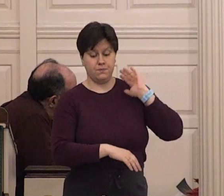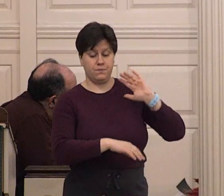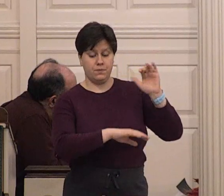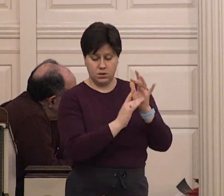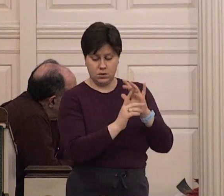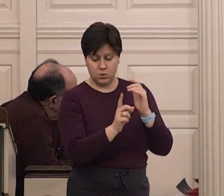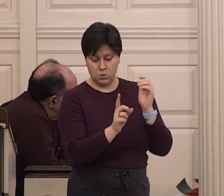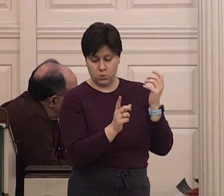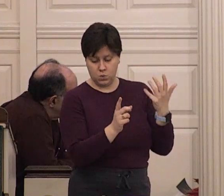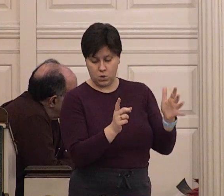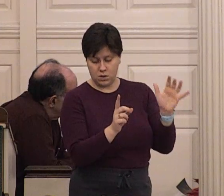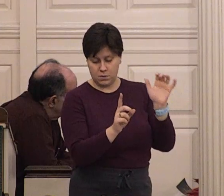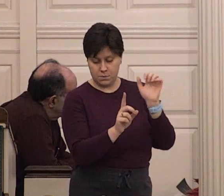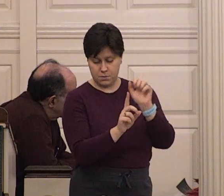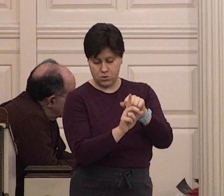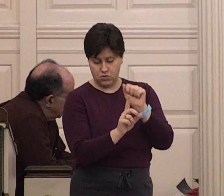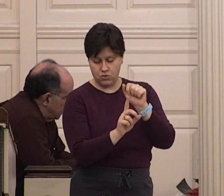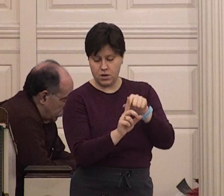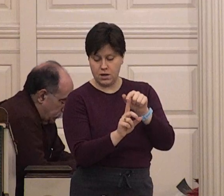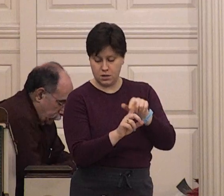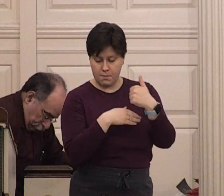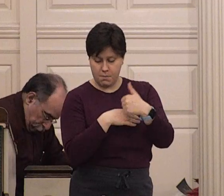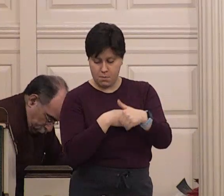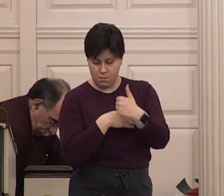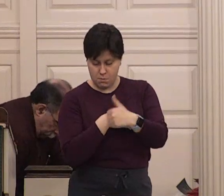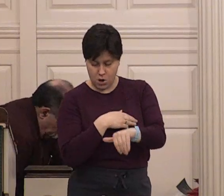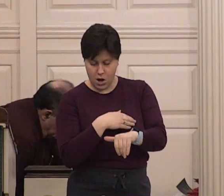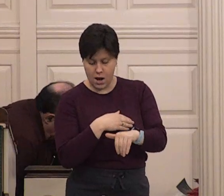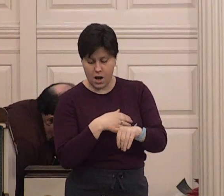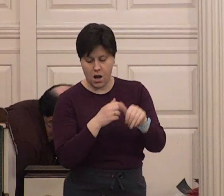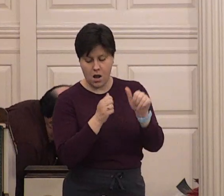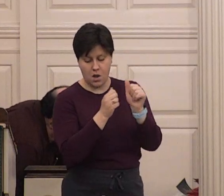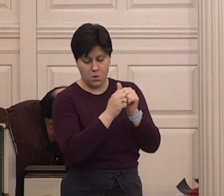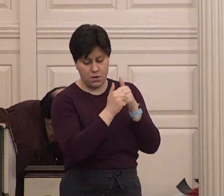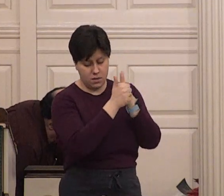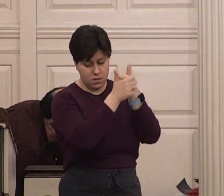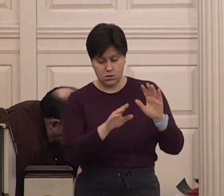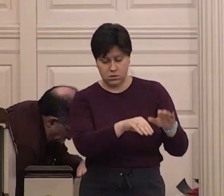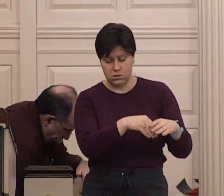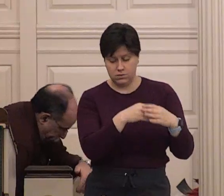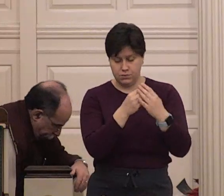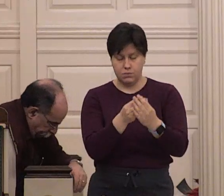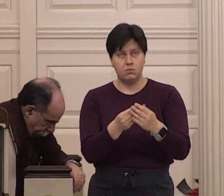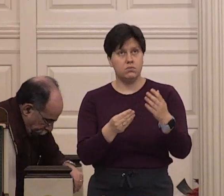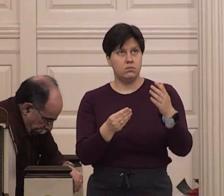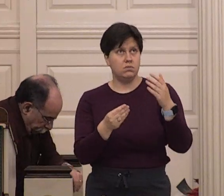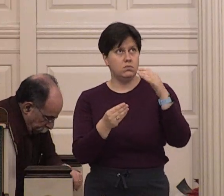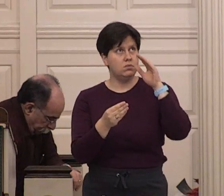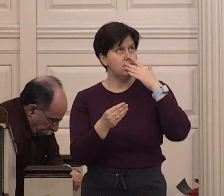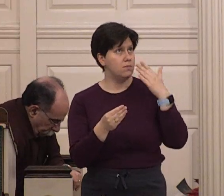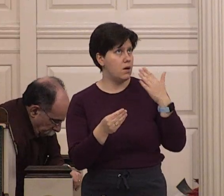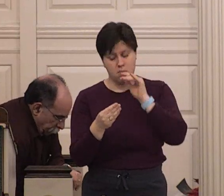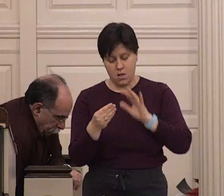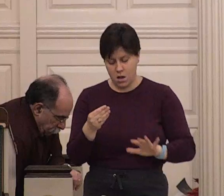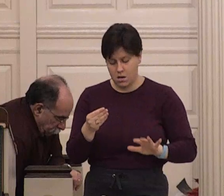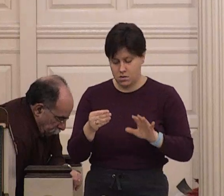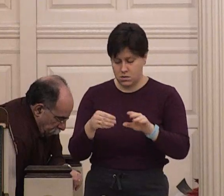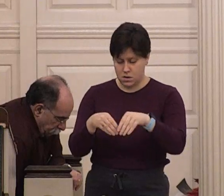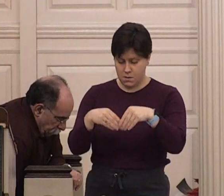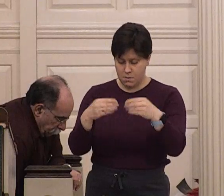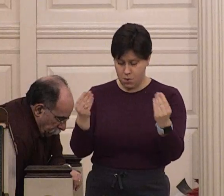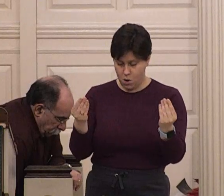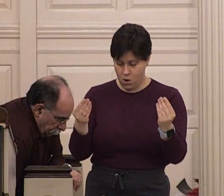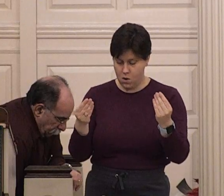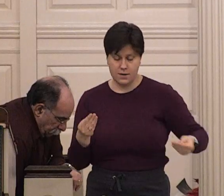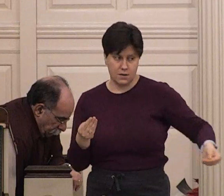betrayed, he himself took bread, and giving you thanks, he said the blessing, broke the bread, and gave it